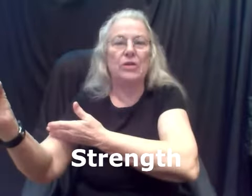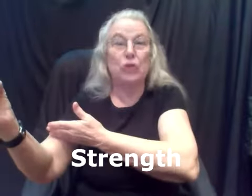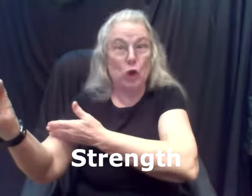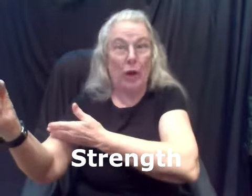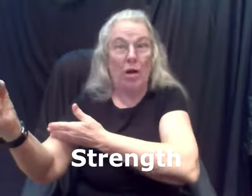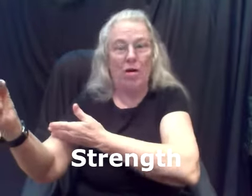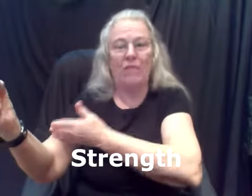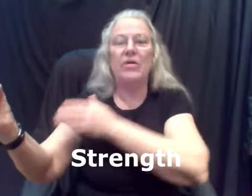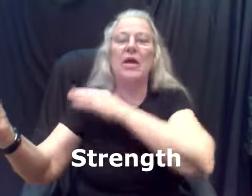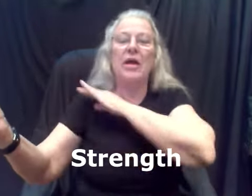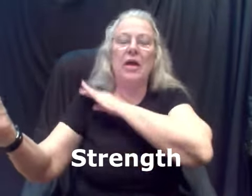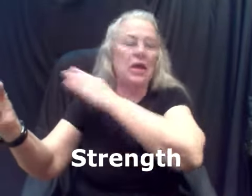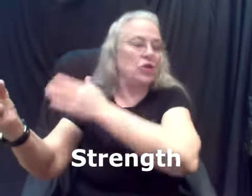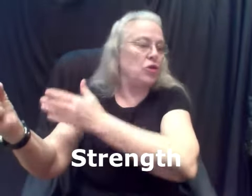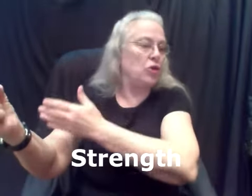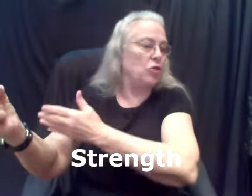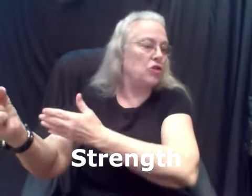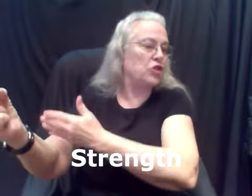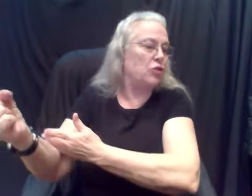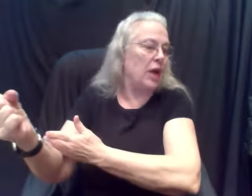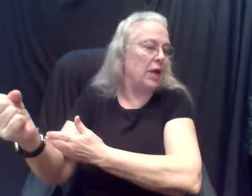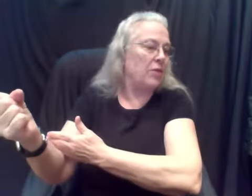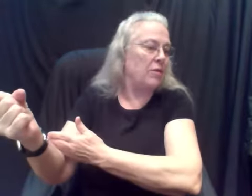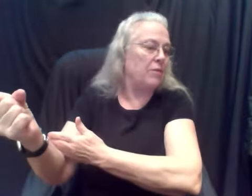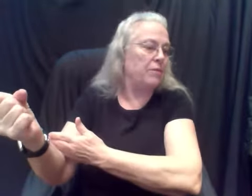showing off is your strength.